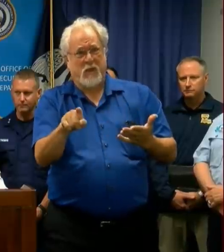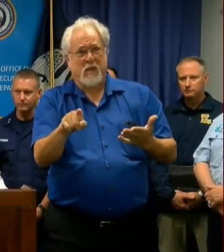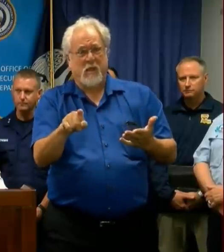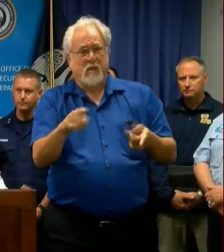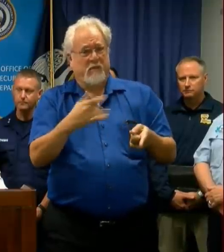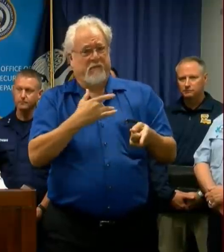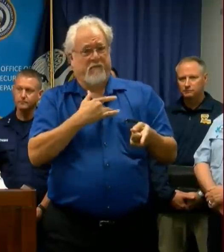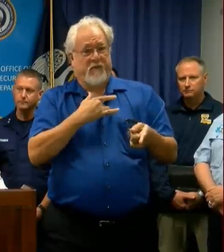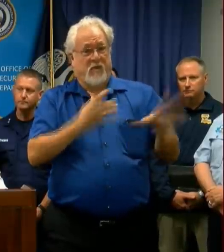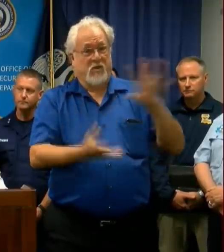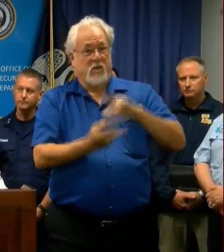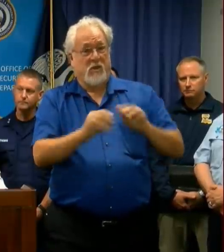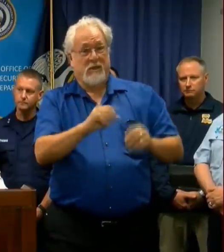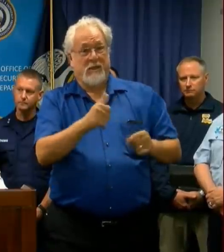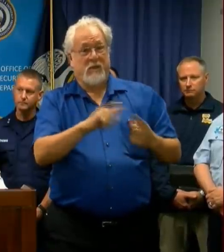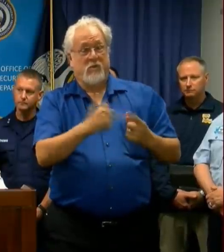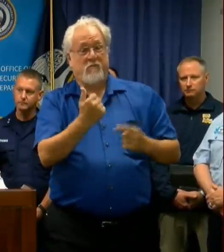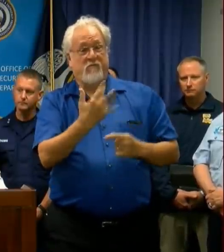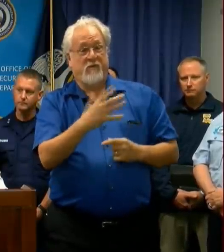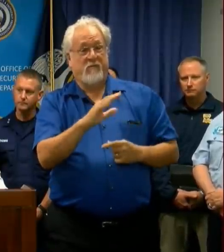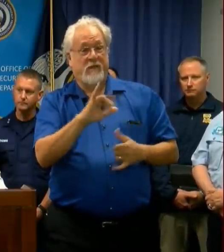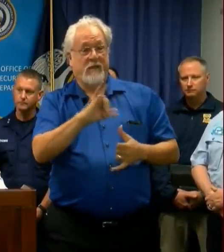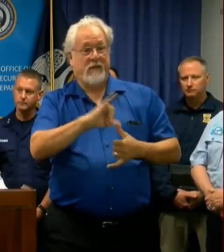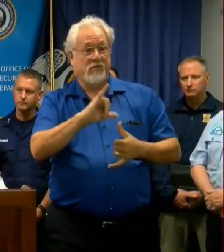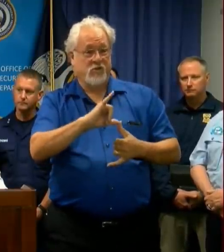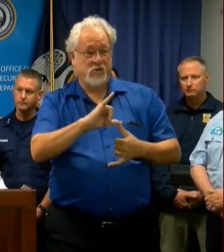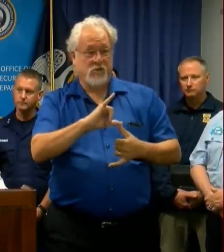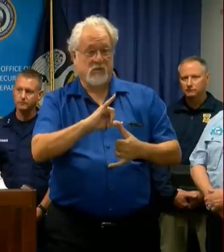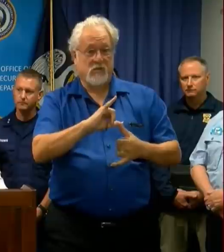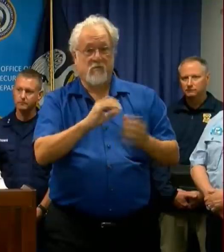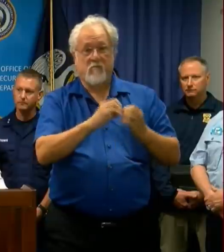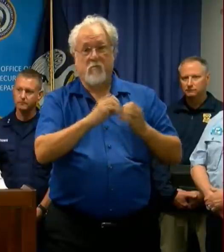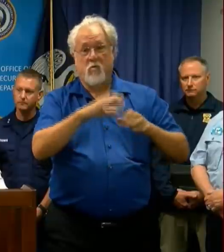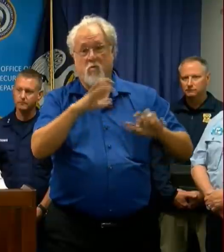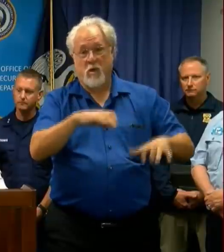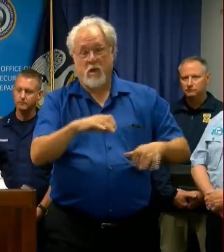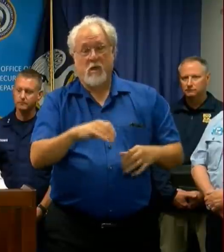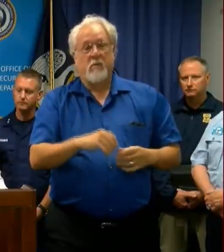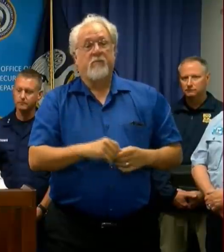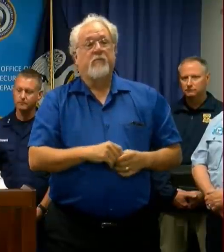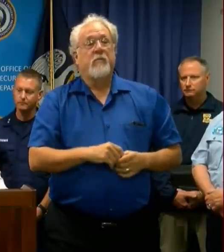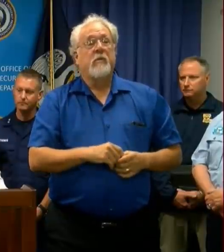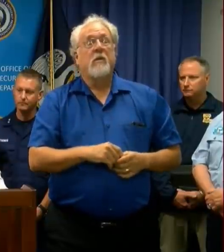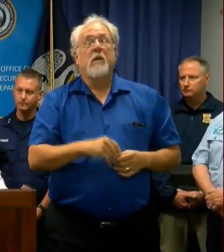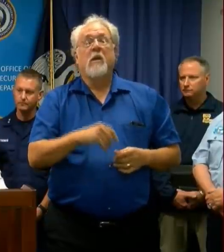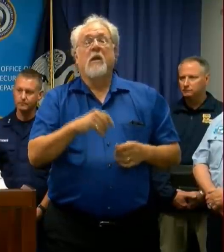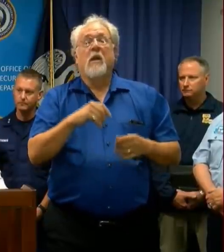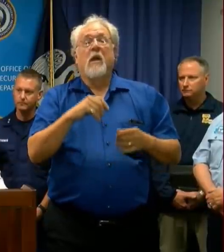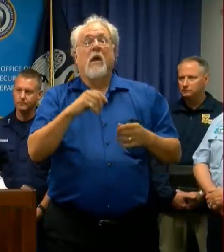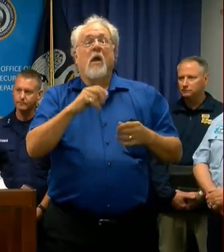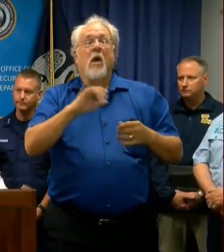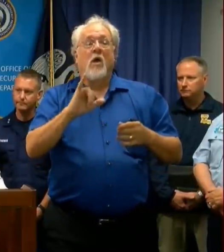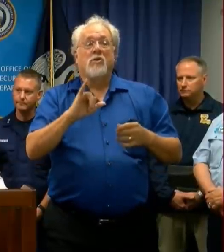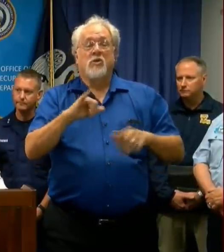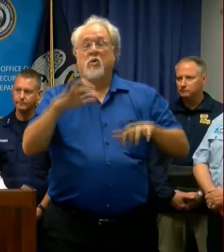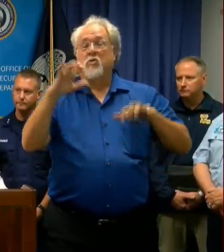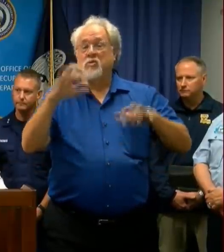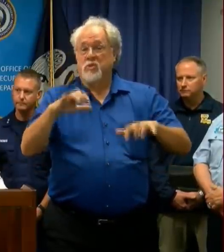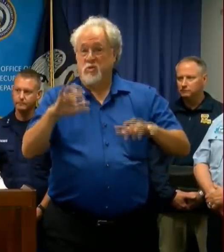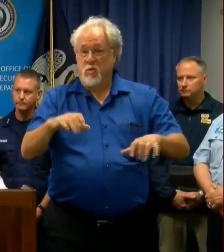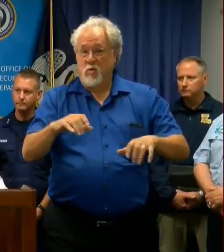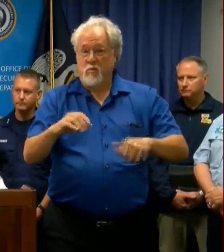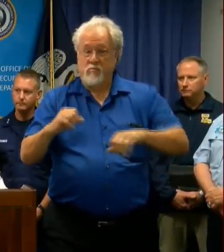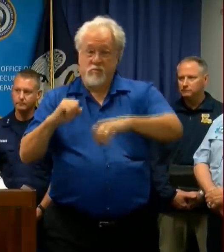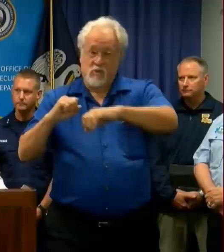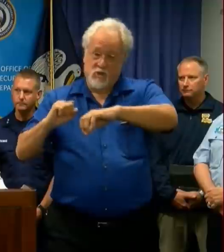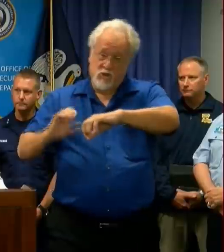they're anticipating a total of 10 to 15 inches of additional rain. In addition to that, the storm surge